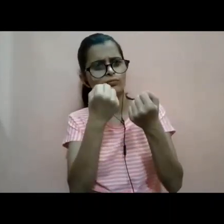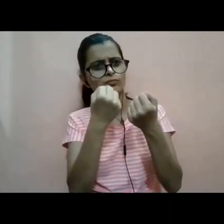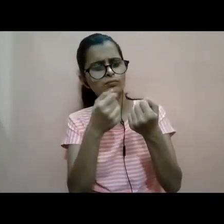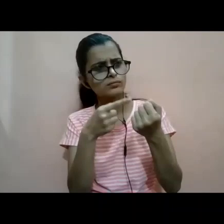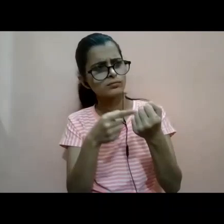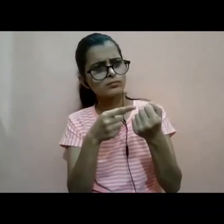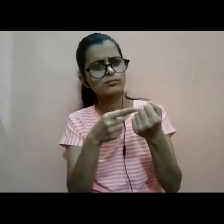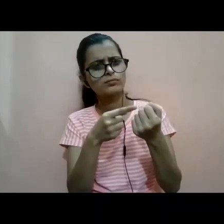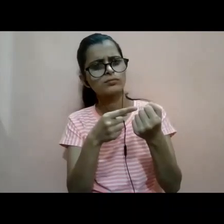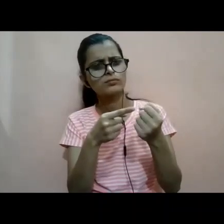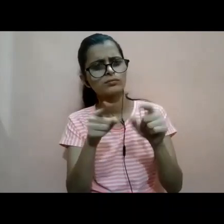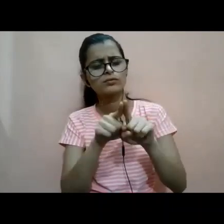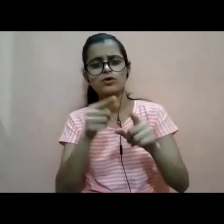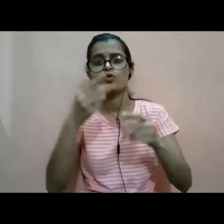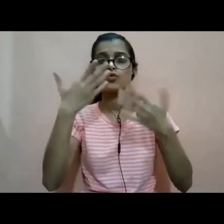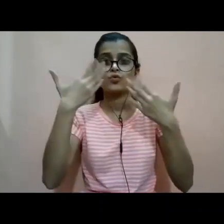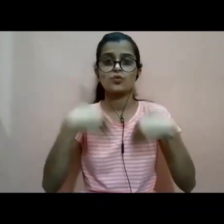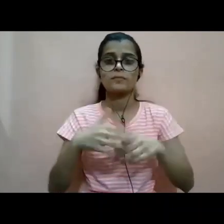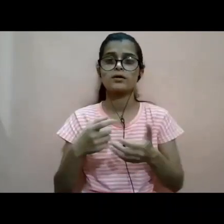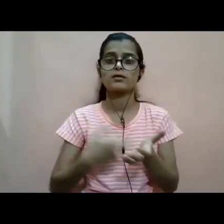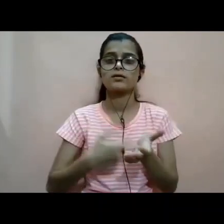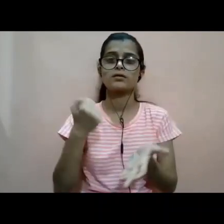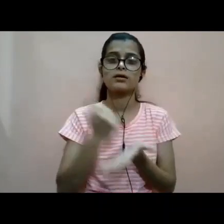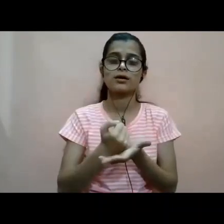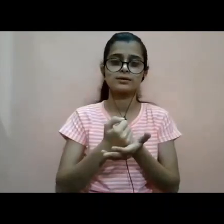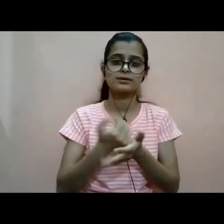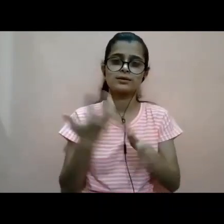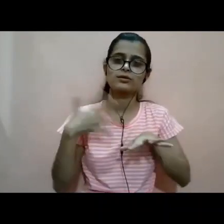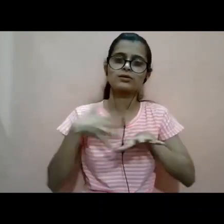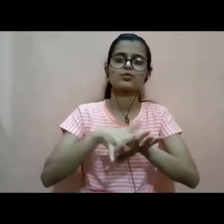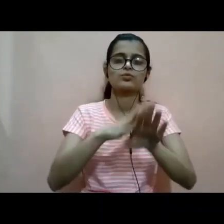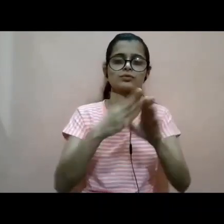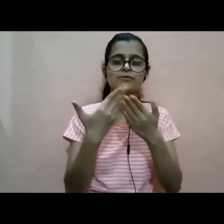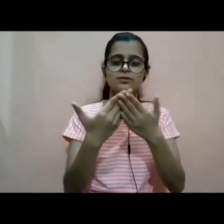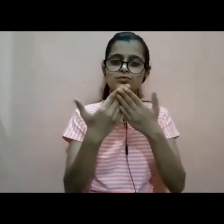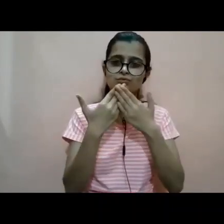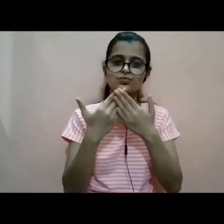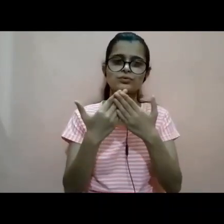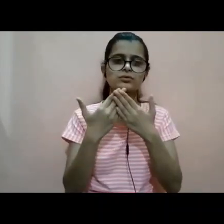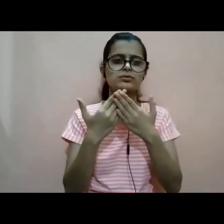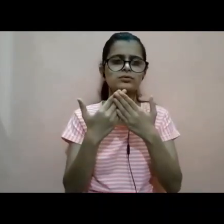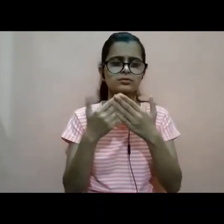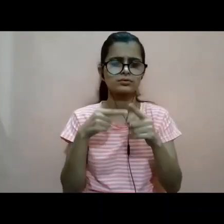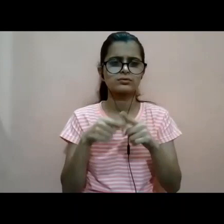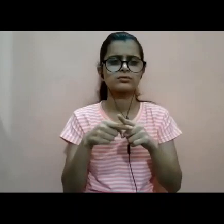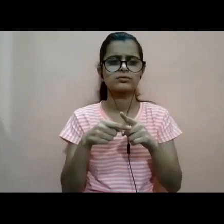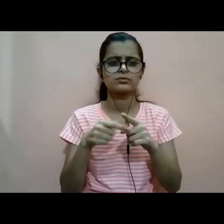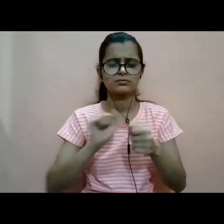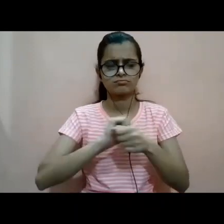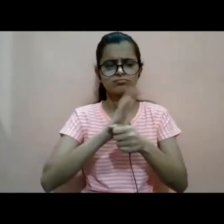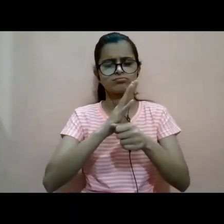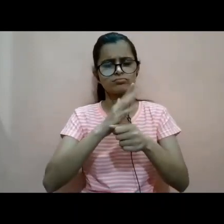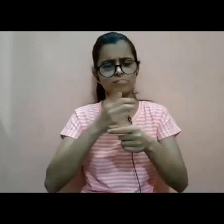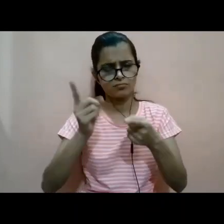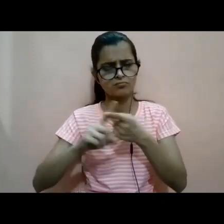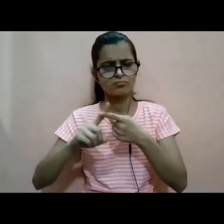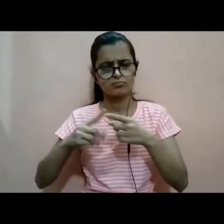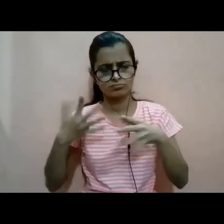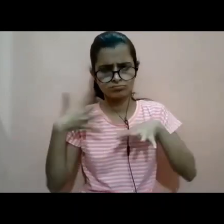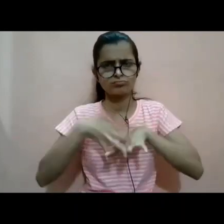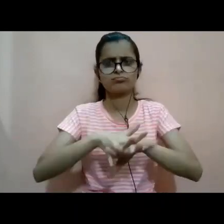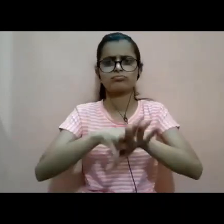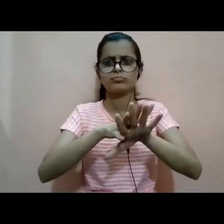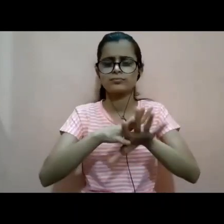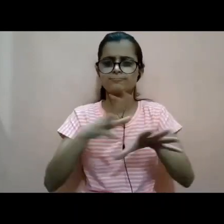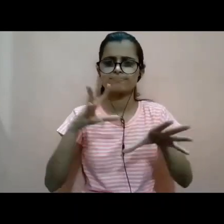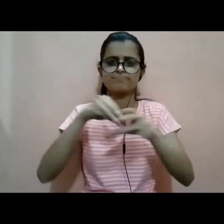we want human rights, inclusive education, proper support during the pandemic. That's absolutely right. No,